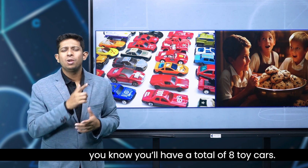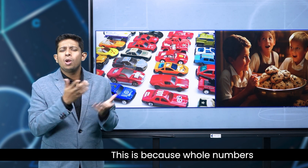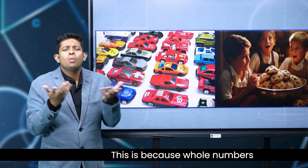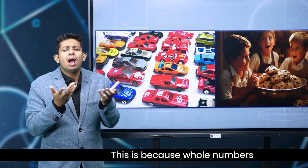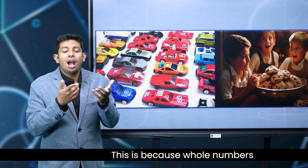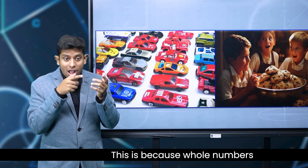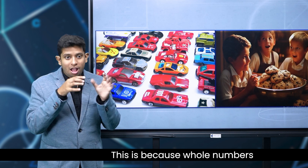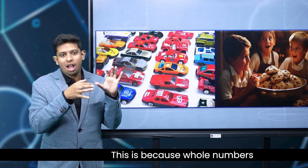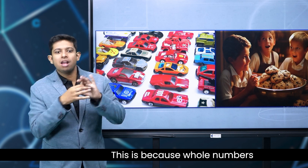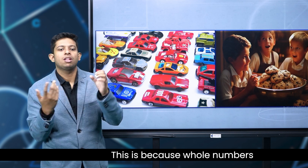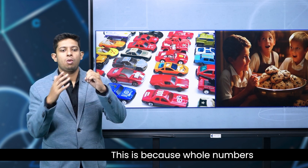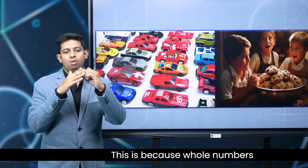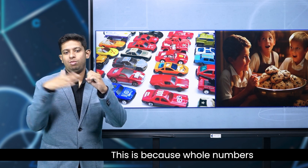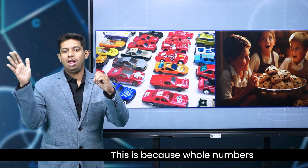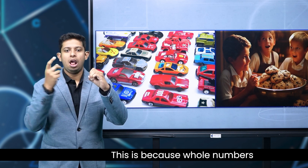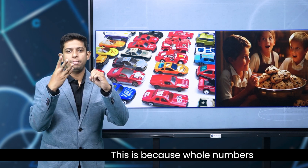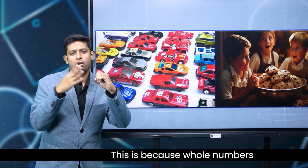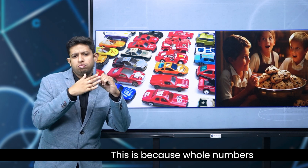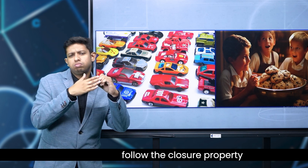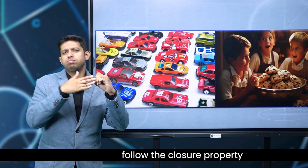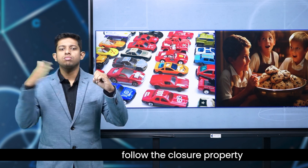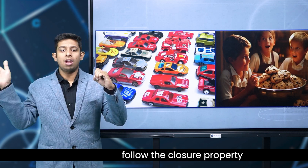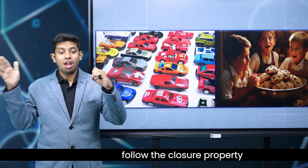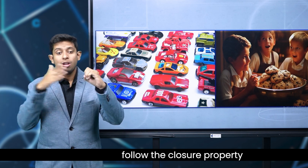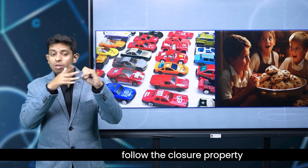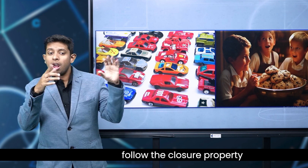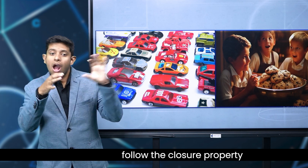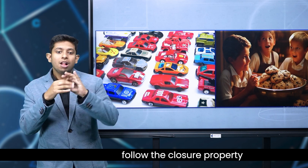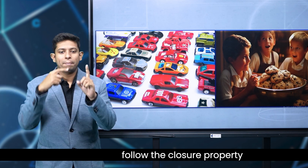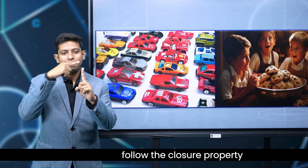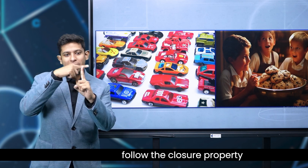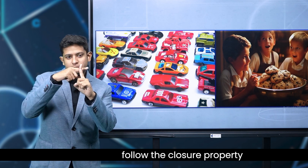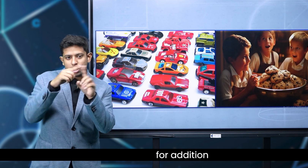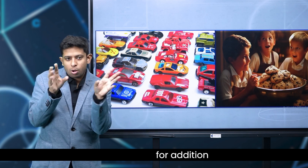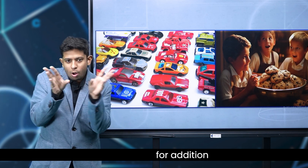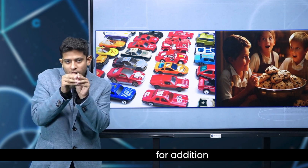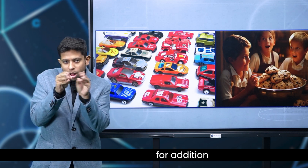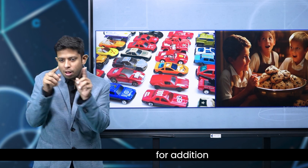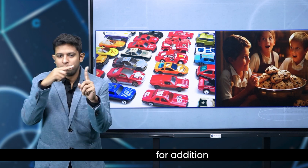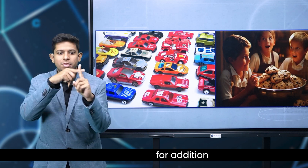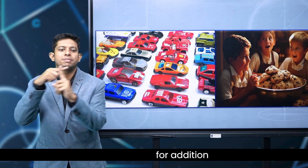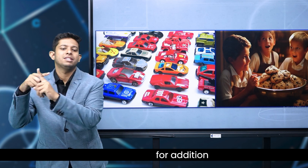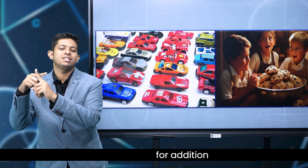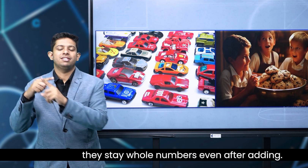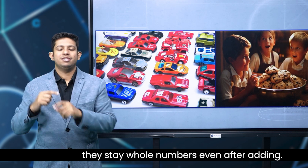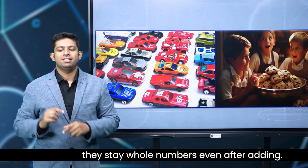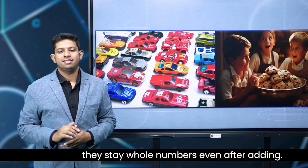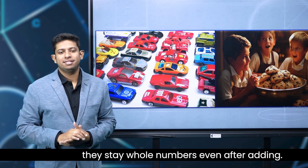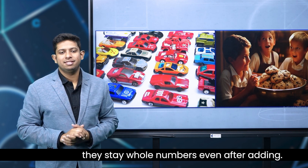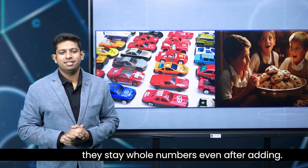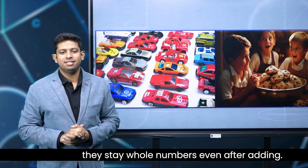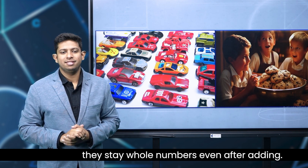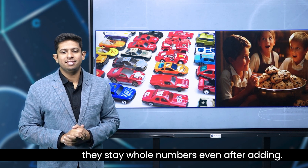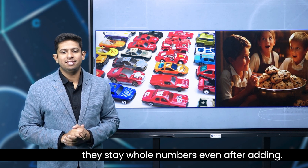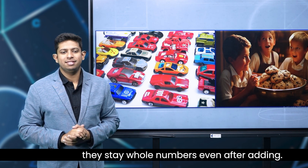This is because whole numbers follow the closure property. For addition, they stay whole numbers even after